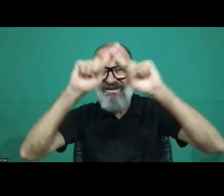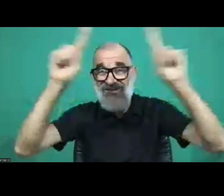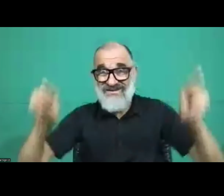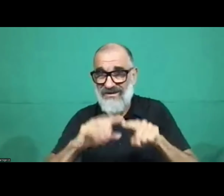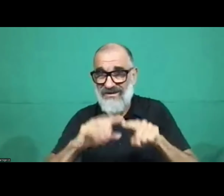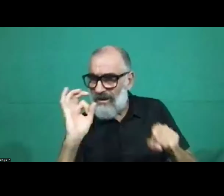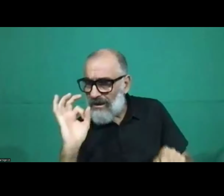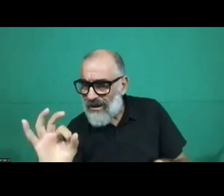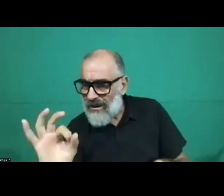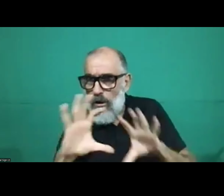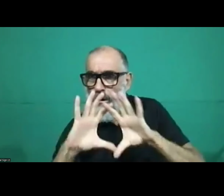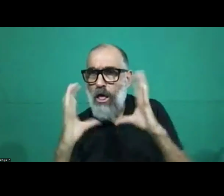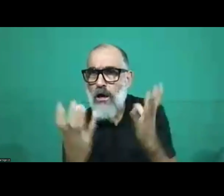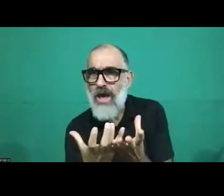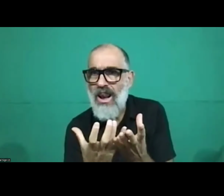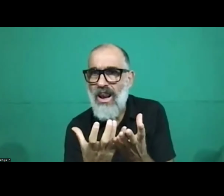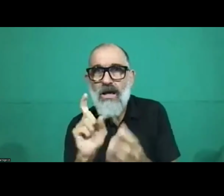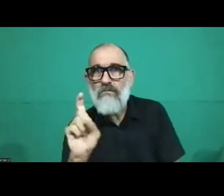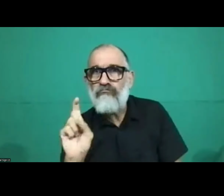in English.